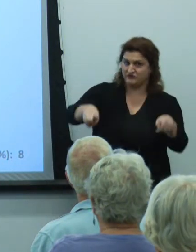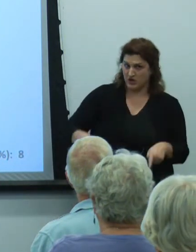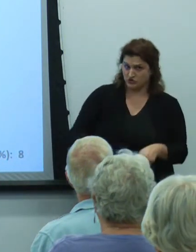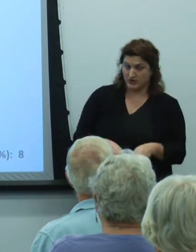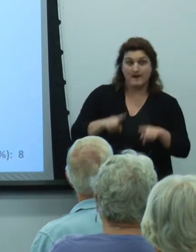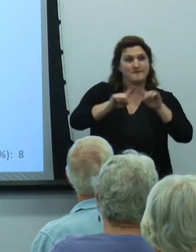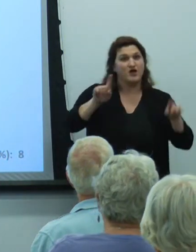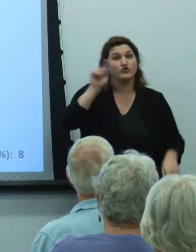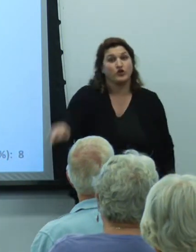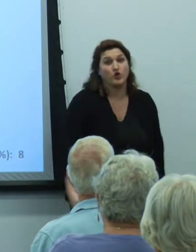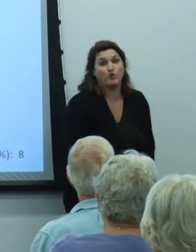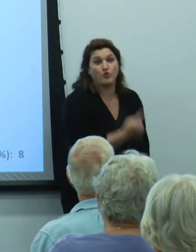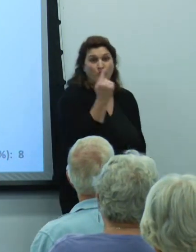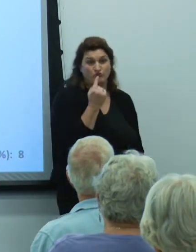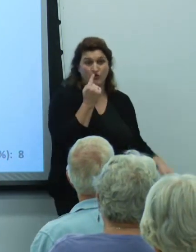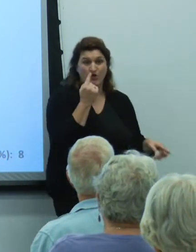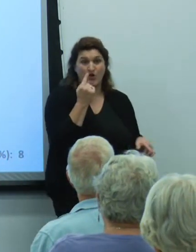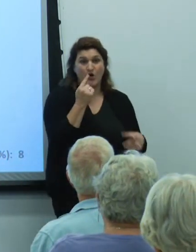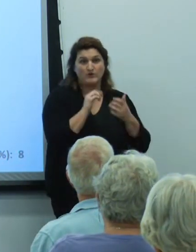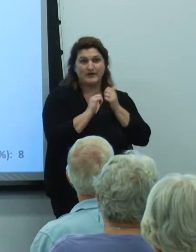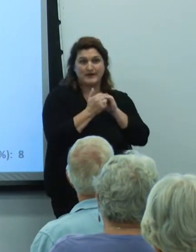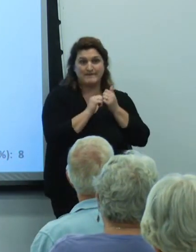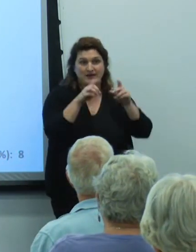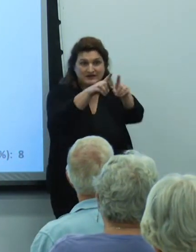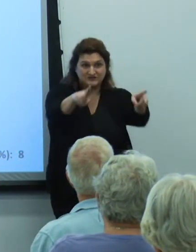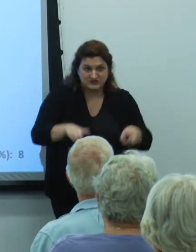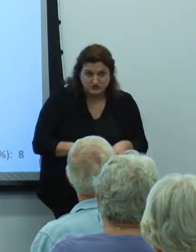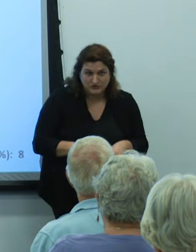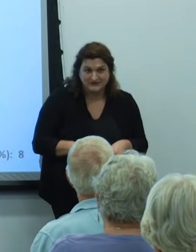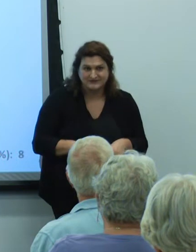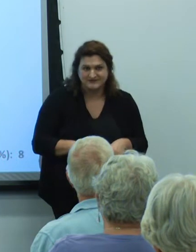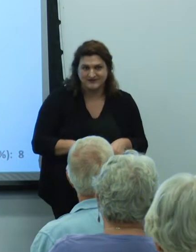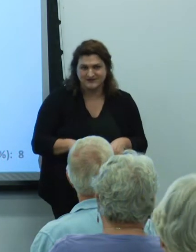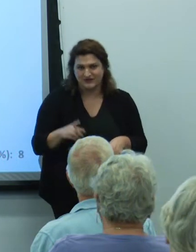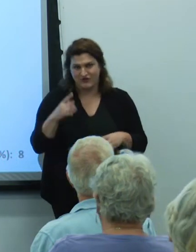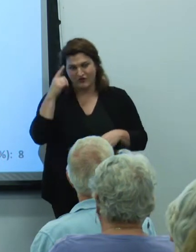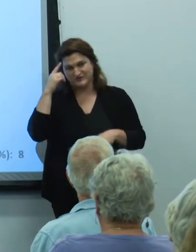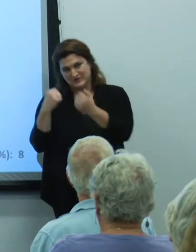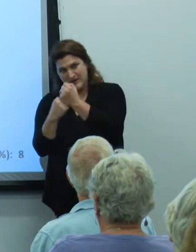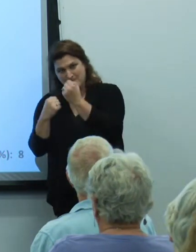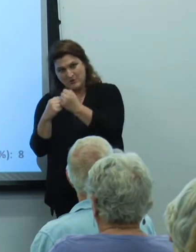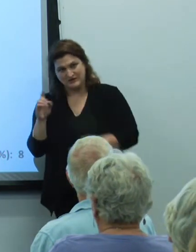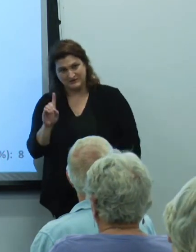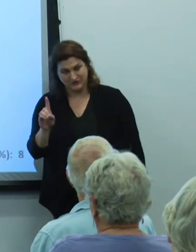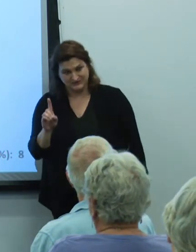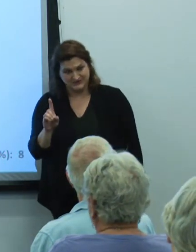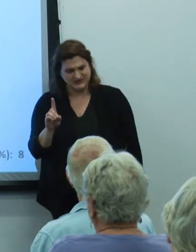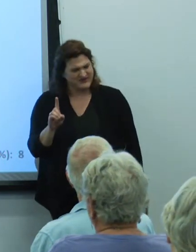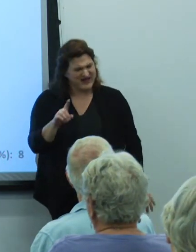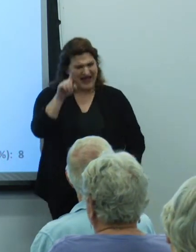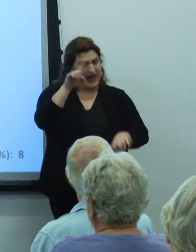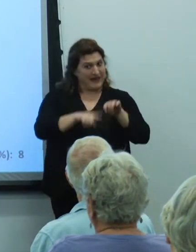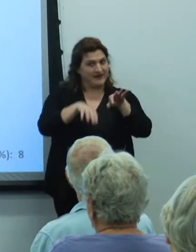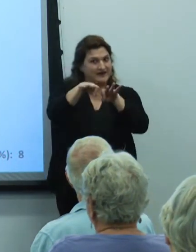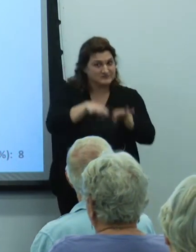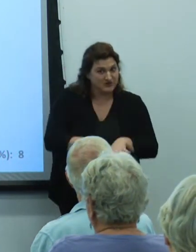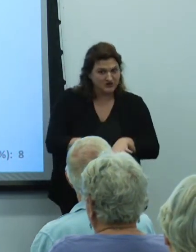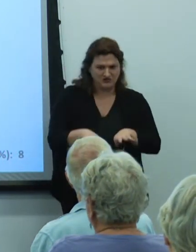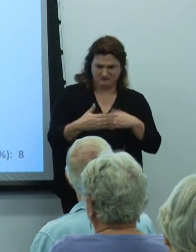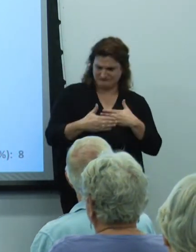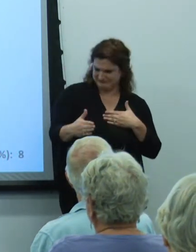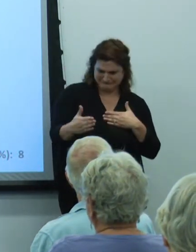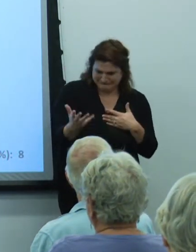only competitive districts are Democratic districts. And so I can't tell you what's going to happen